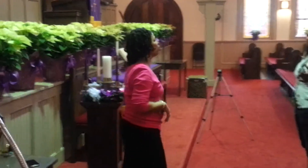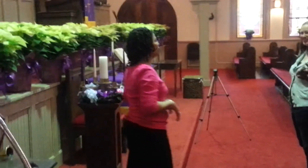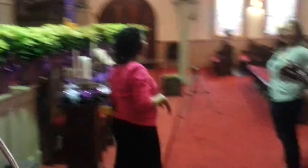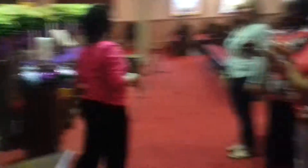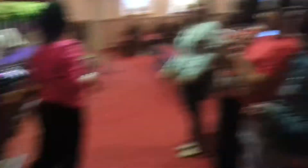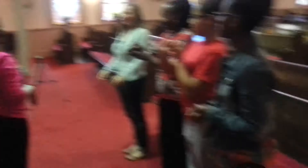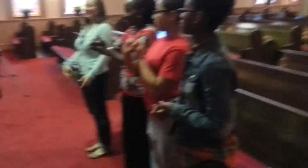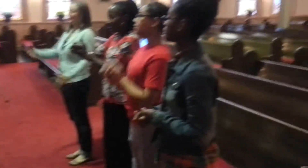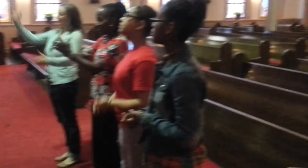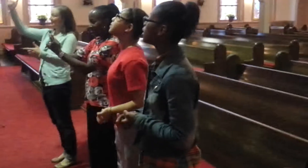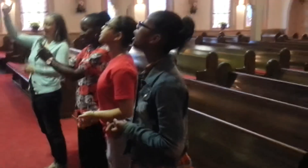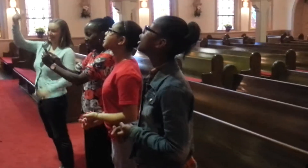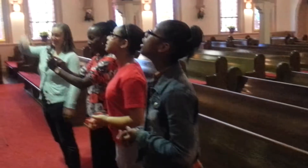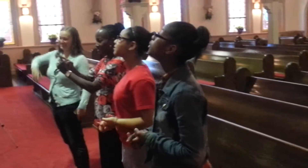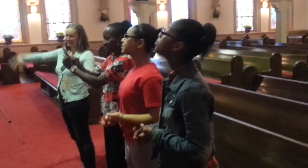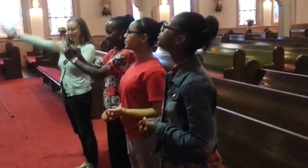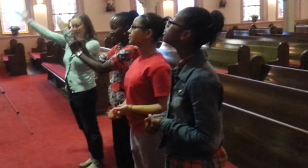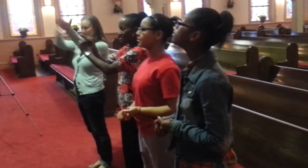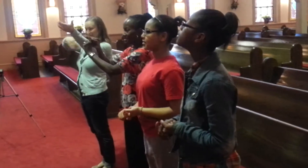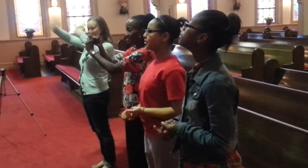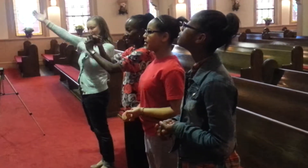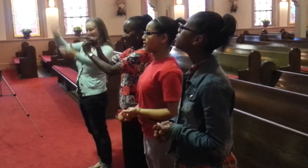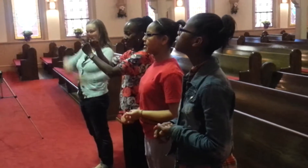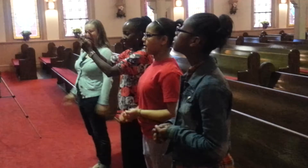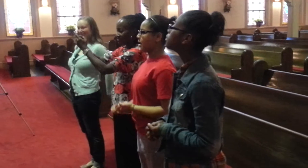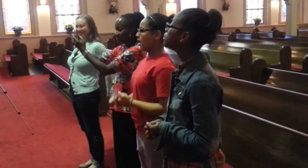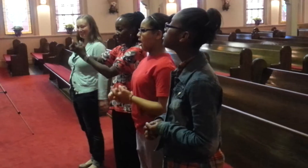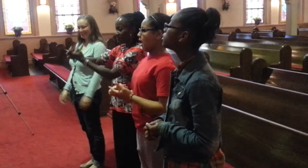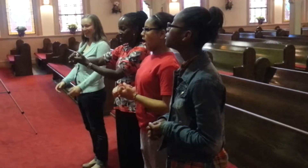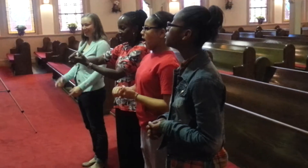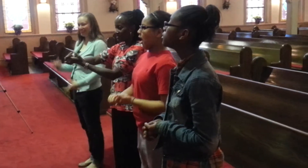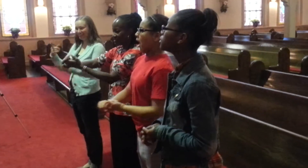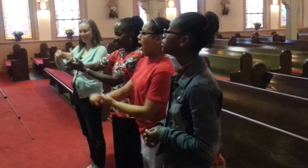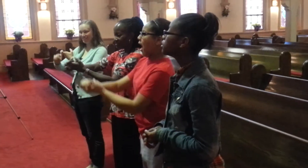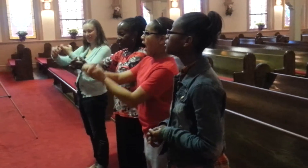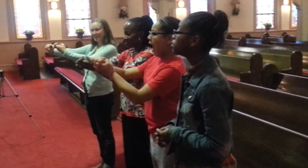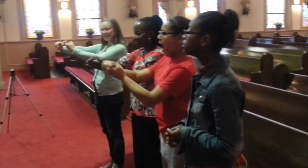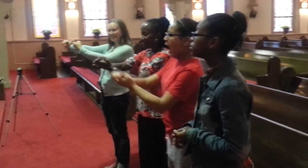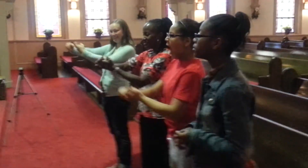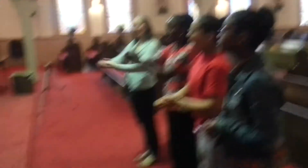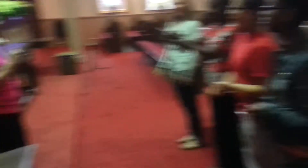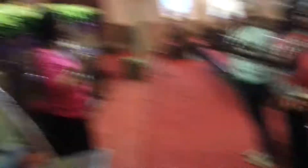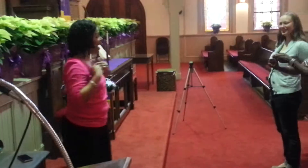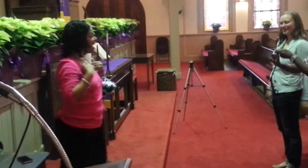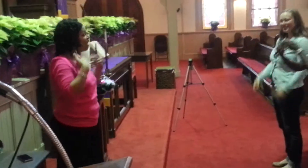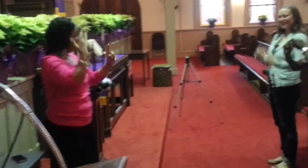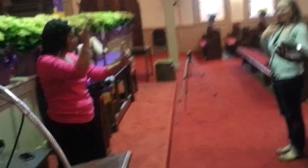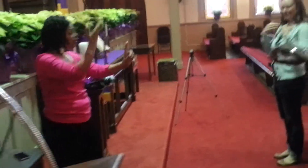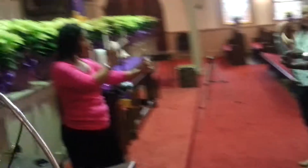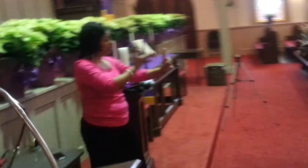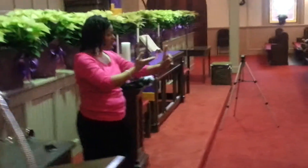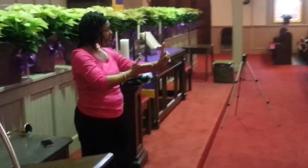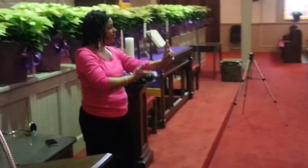Jesus? He's either there or, remember, we put him in. What a friend we have in you.